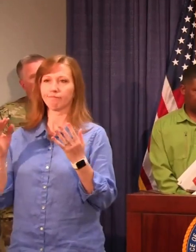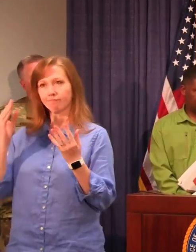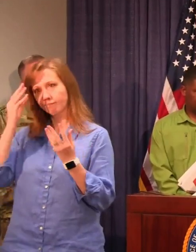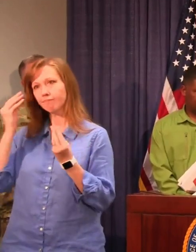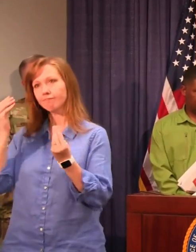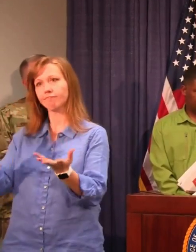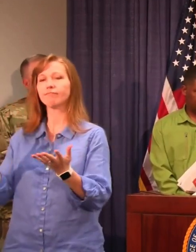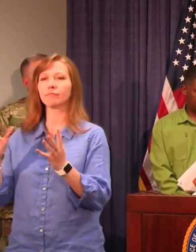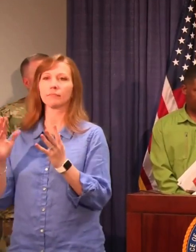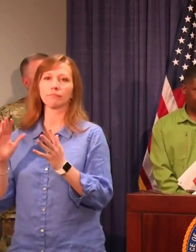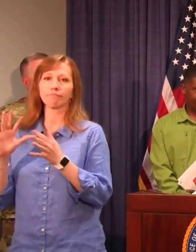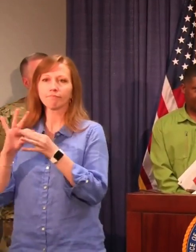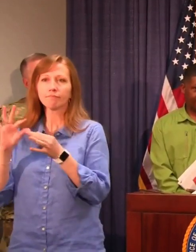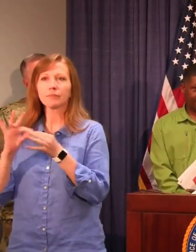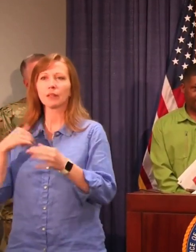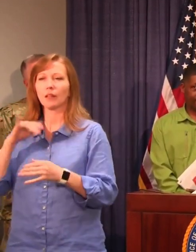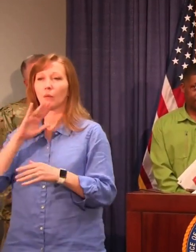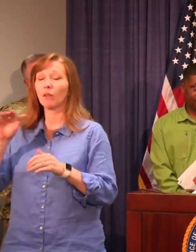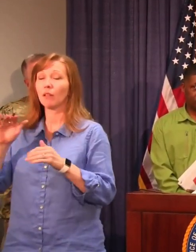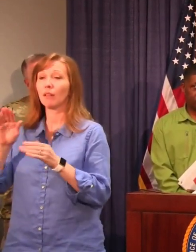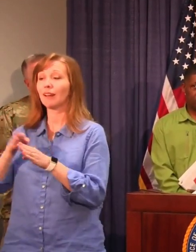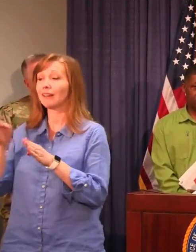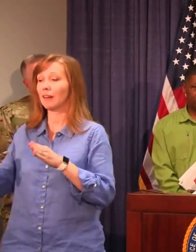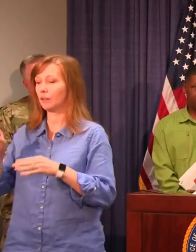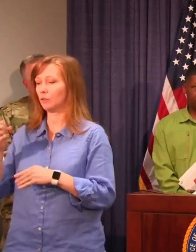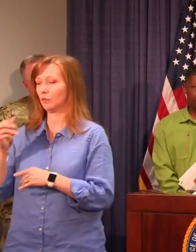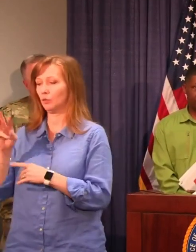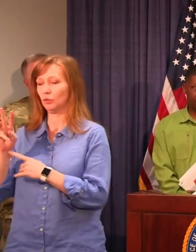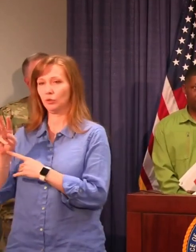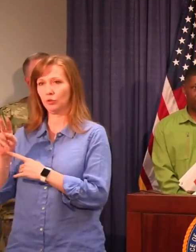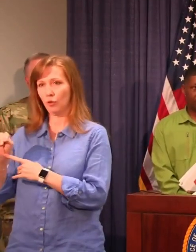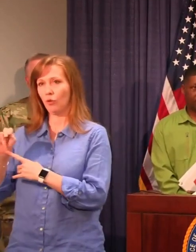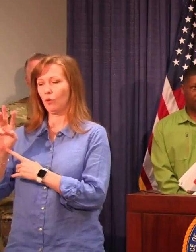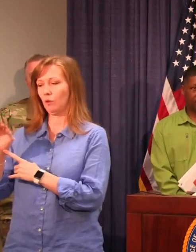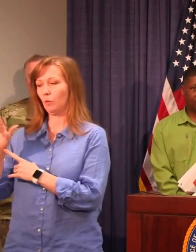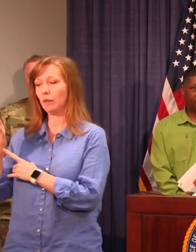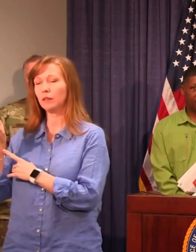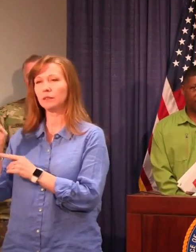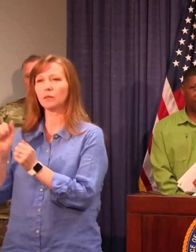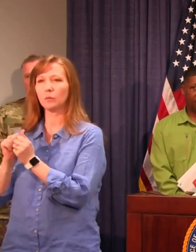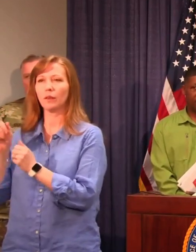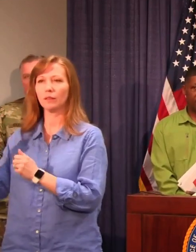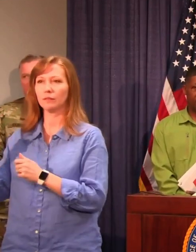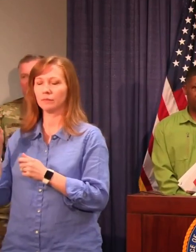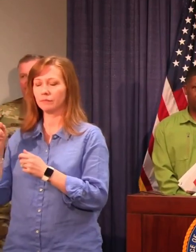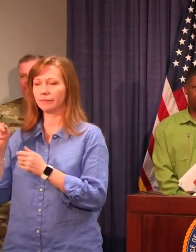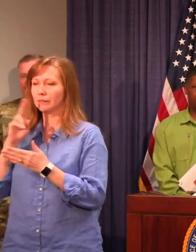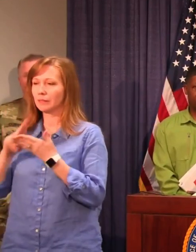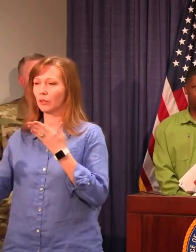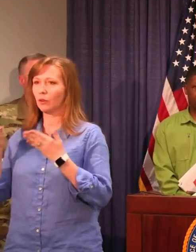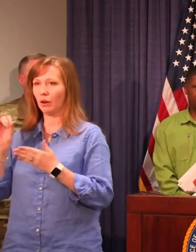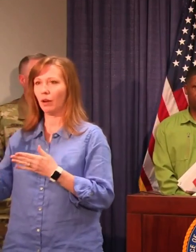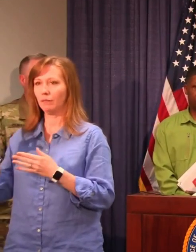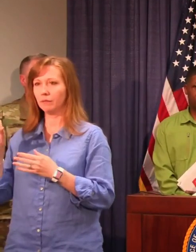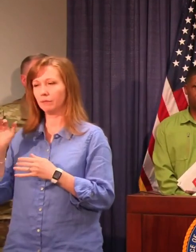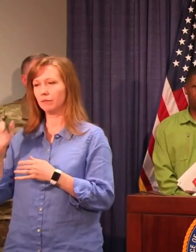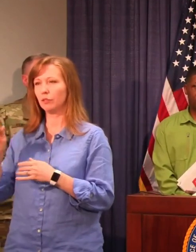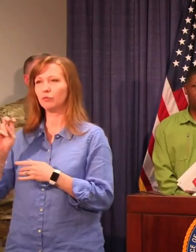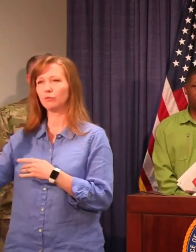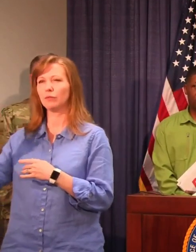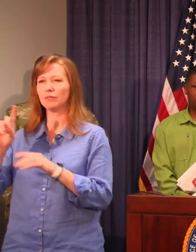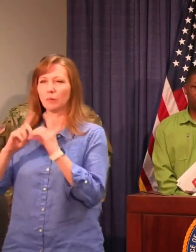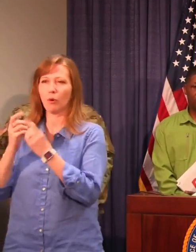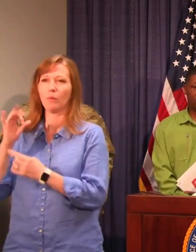by Secretary Shawn Wilson of the Department of Transportation and Development, and then Bill Doran from FEMA will speak, and then I'll come back up